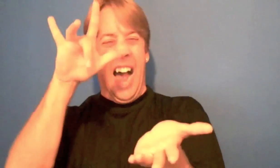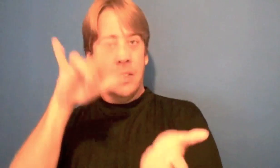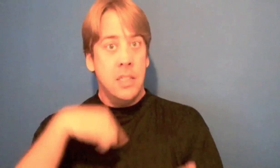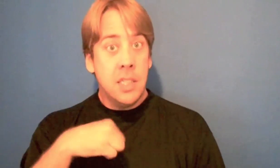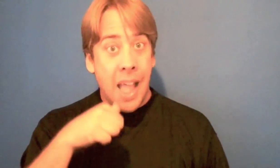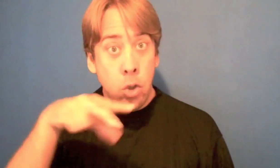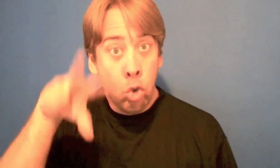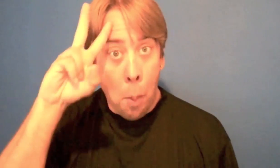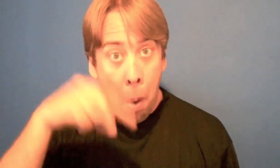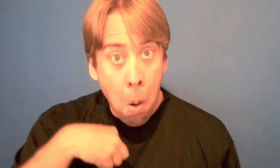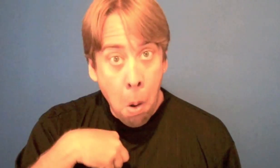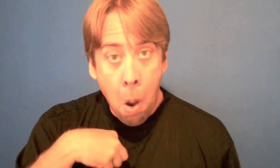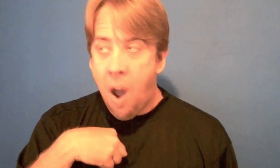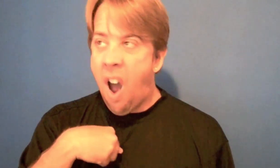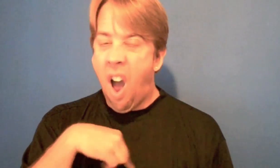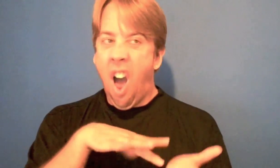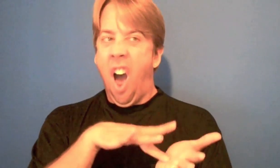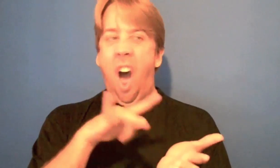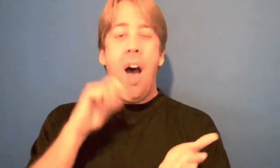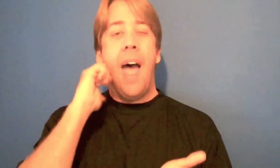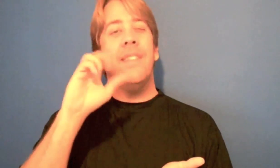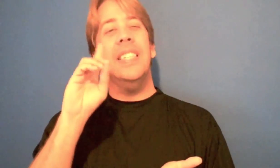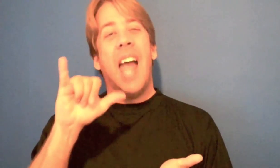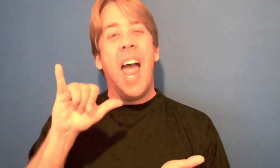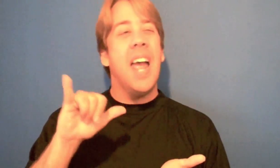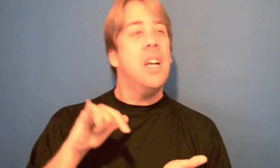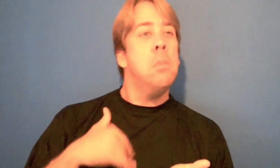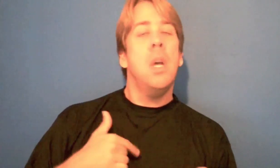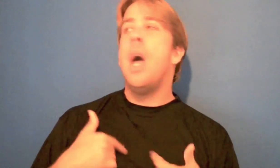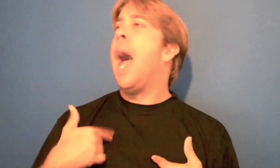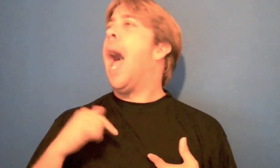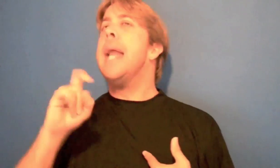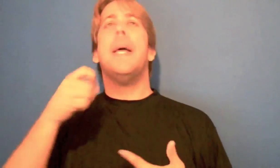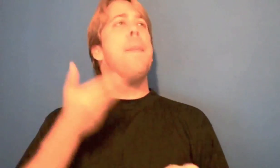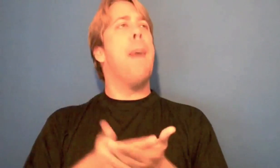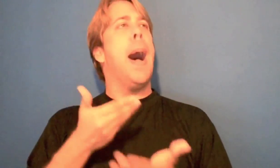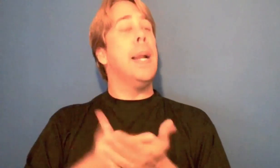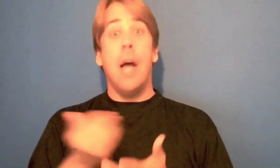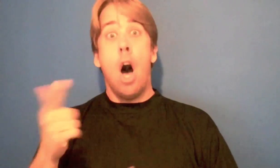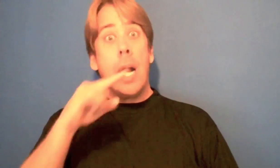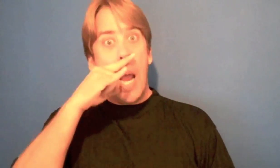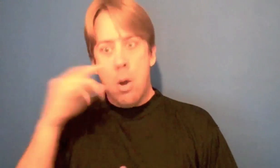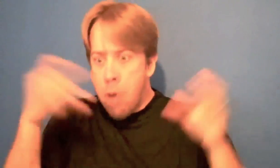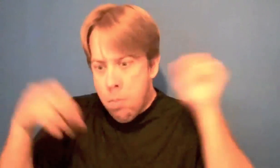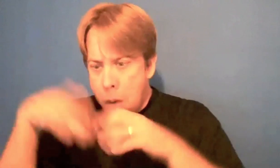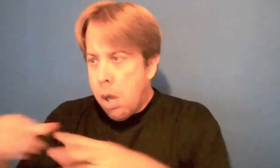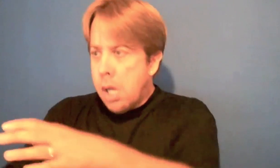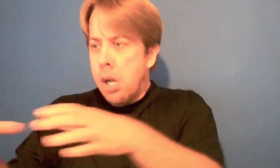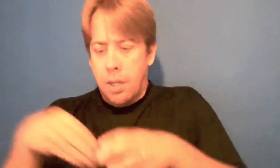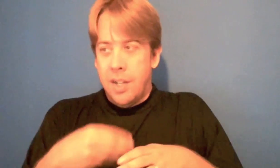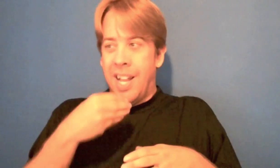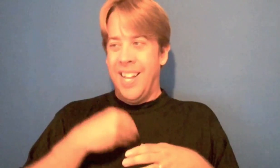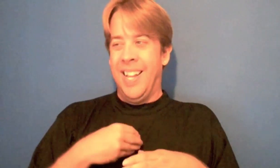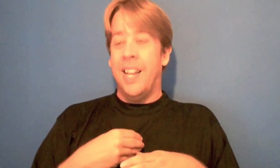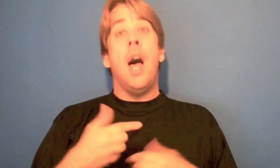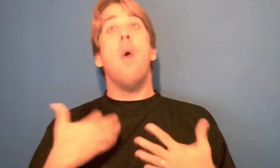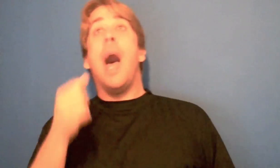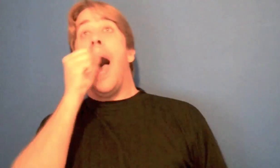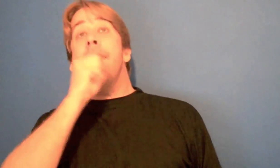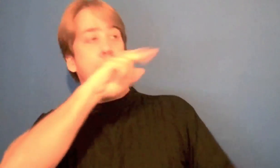I'm going to take advantage of this. I'm not stupid. Every day, I asked for money. The kids quickly